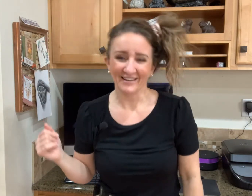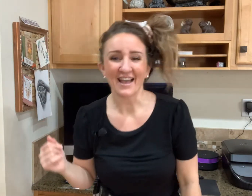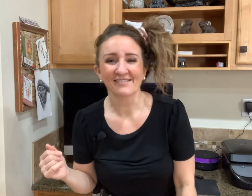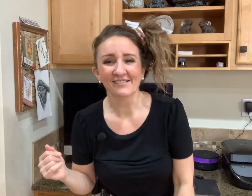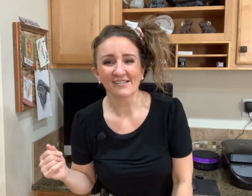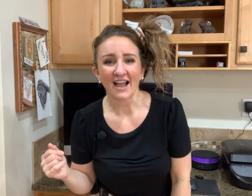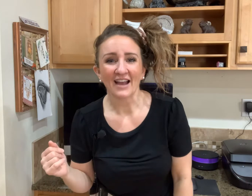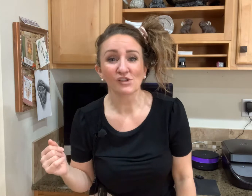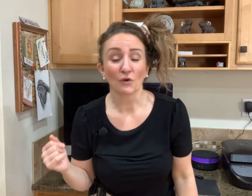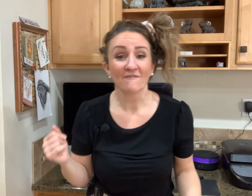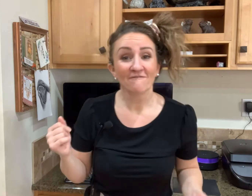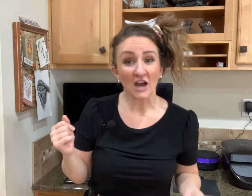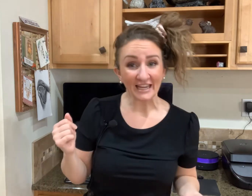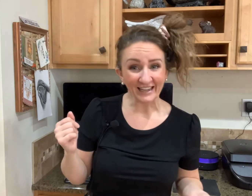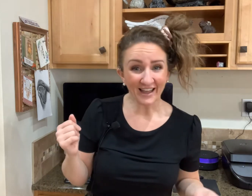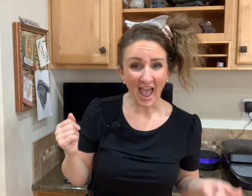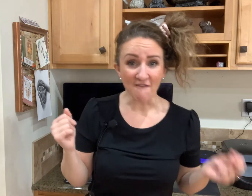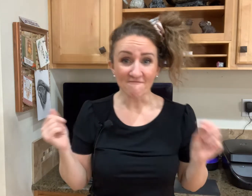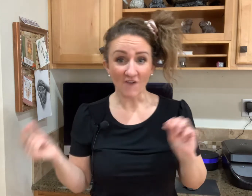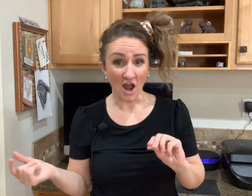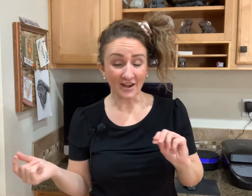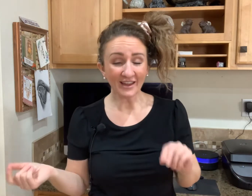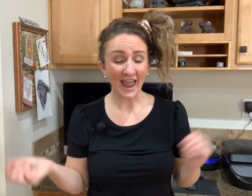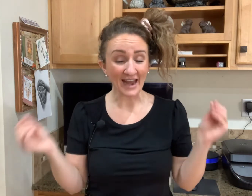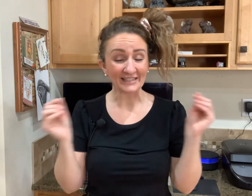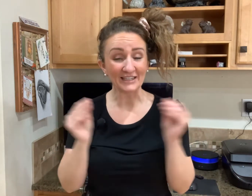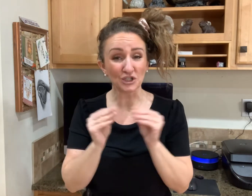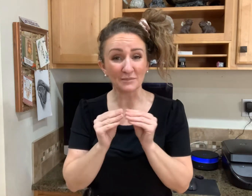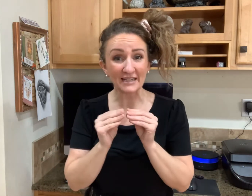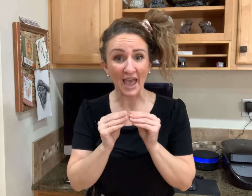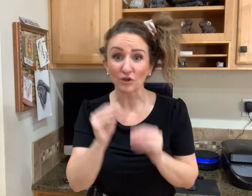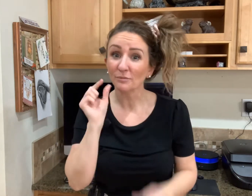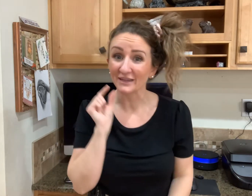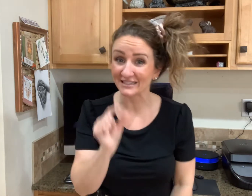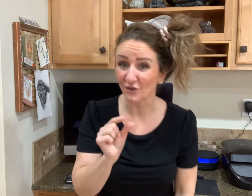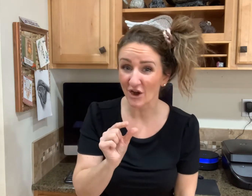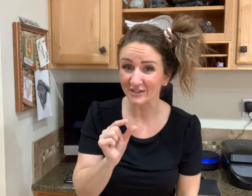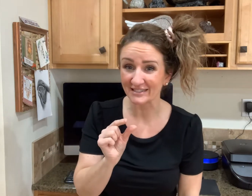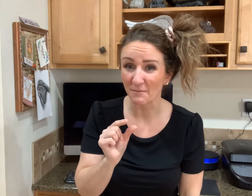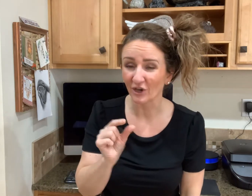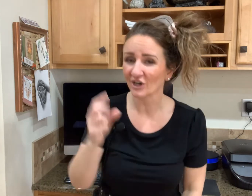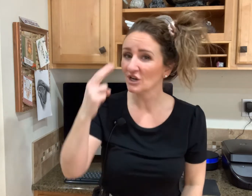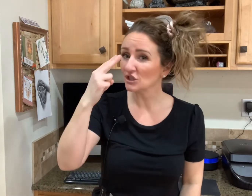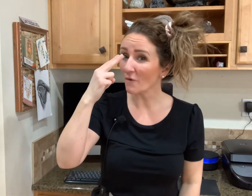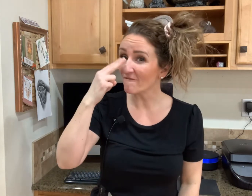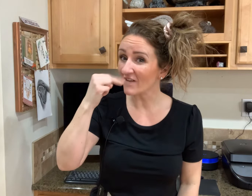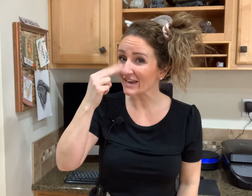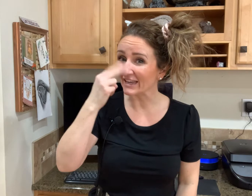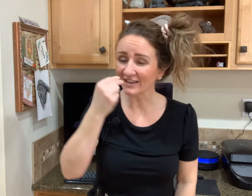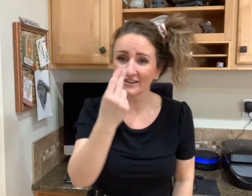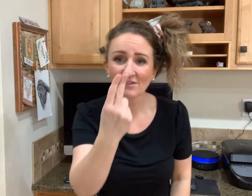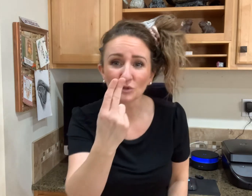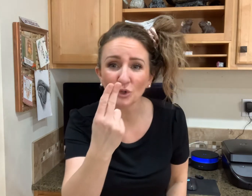Next is the signs for funny and fun, and I teach them together because they're very similar. So funny, so 2